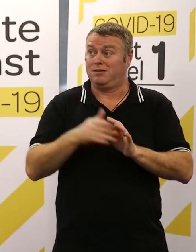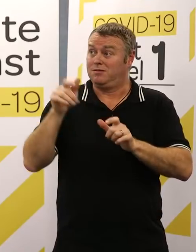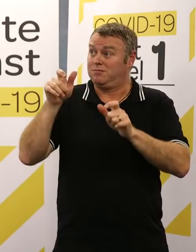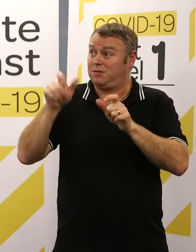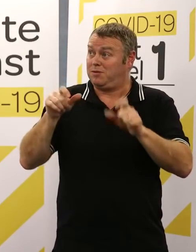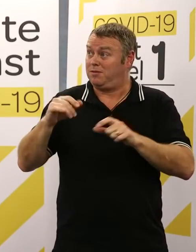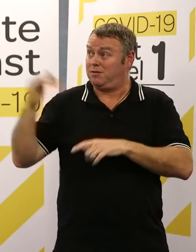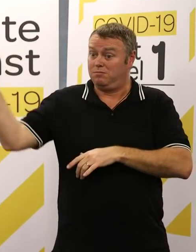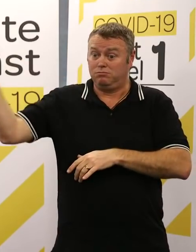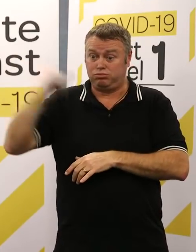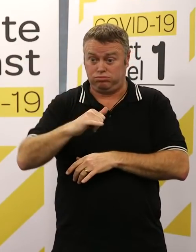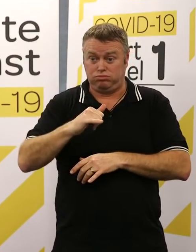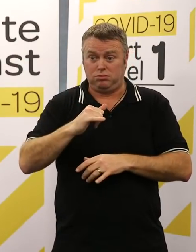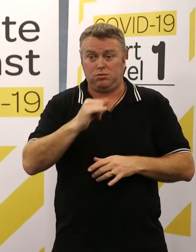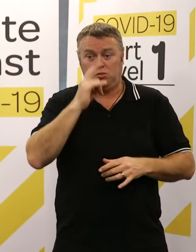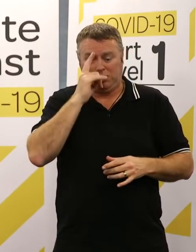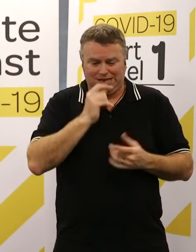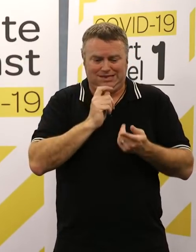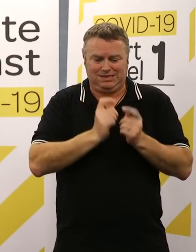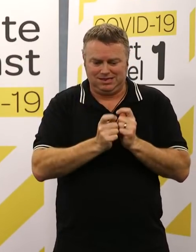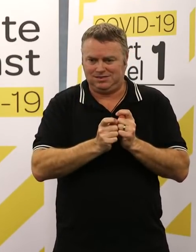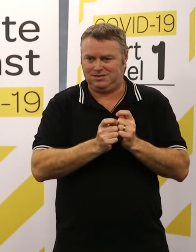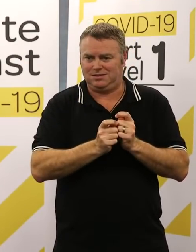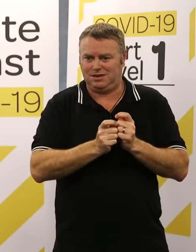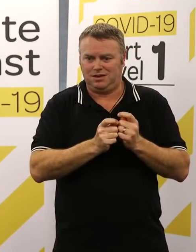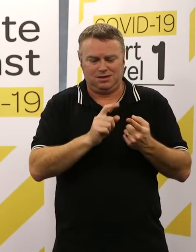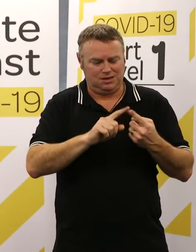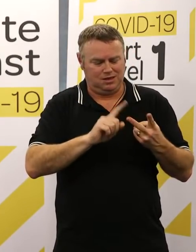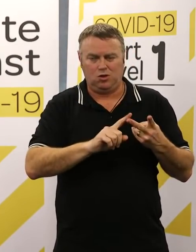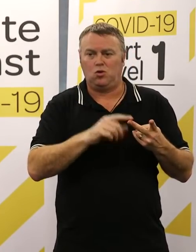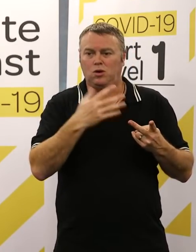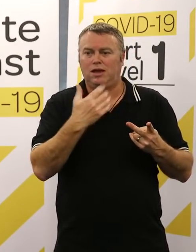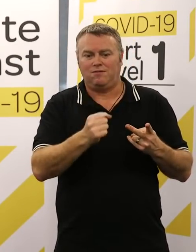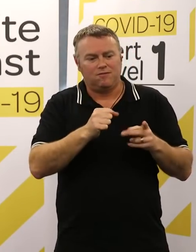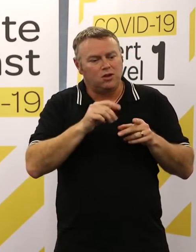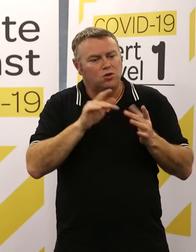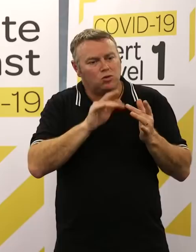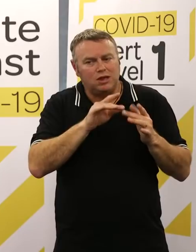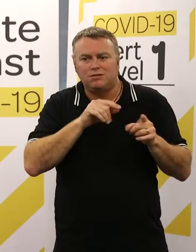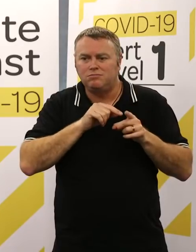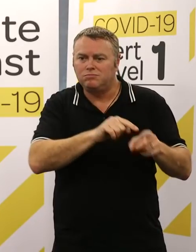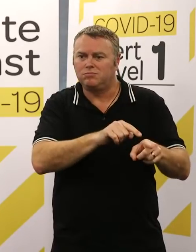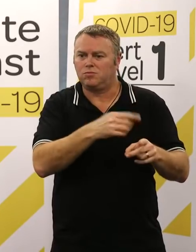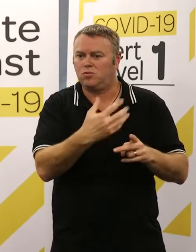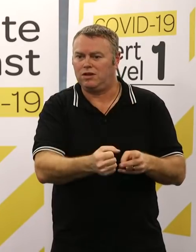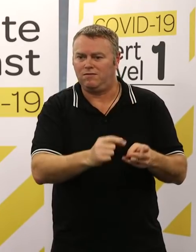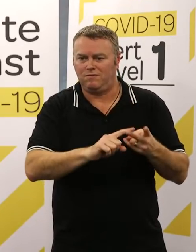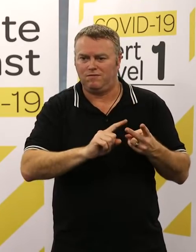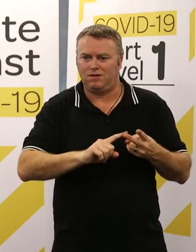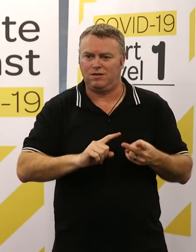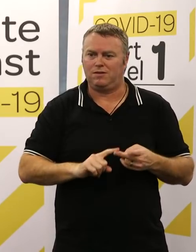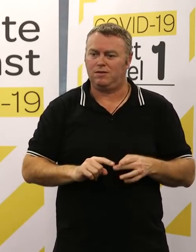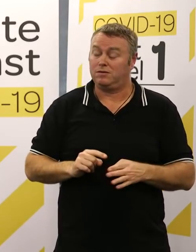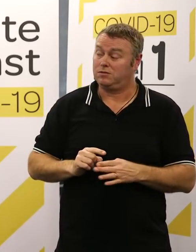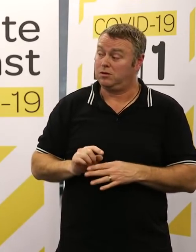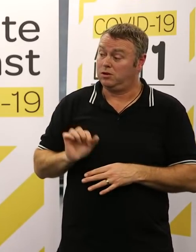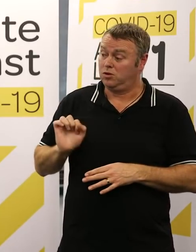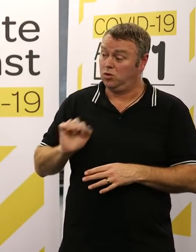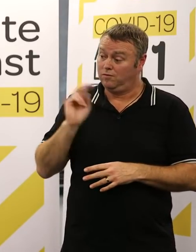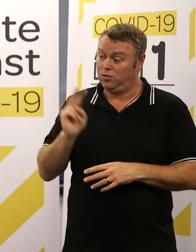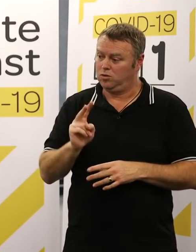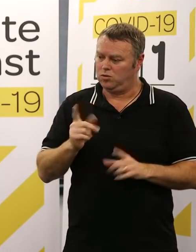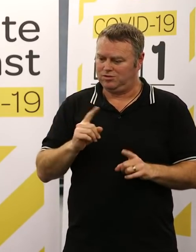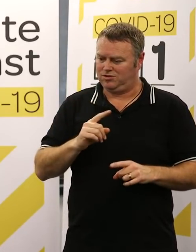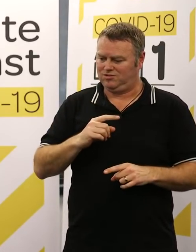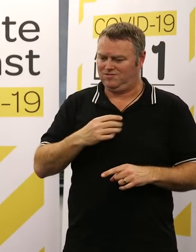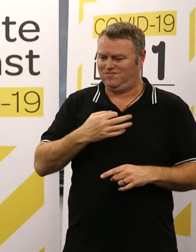got the testing capacity and we've got the contact tracing capacity to be able to do. What's the likelihood, in your view, that there would be an outbreak somewhere,